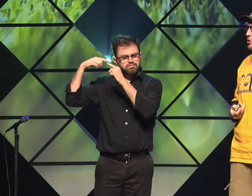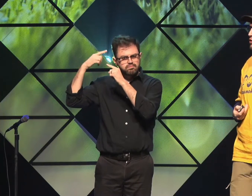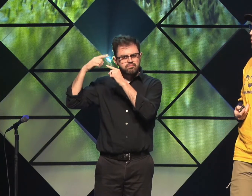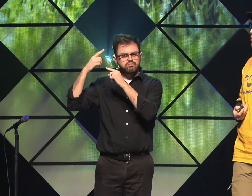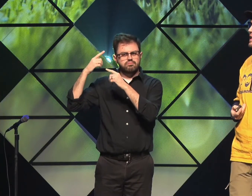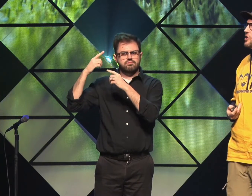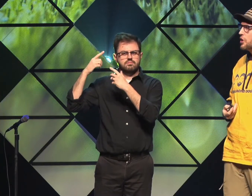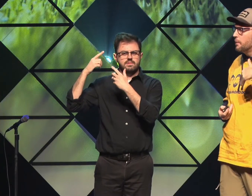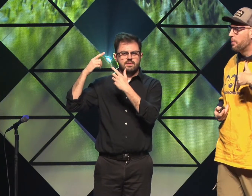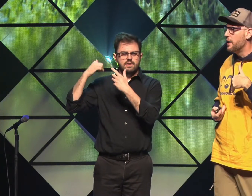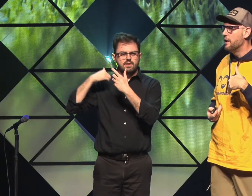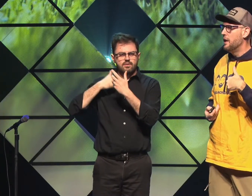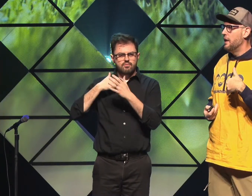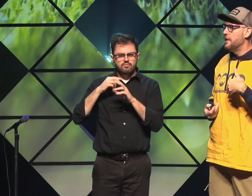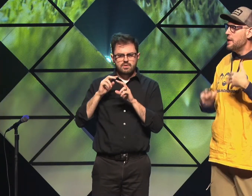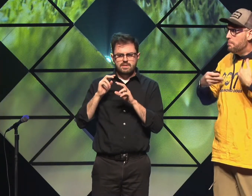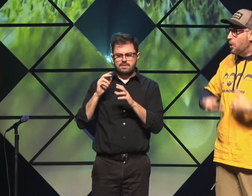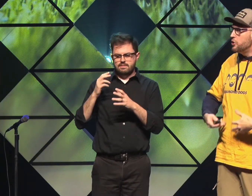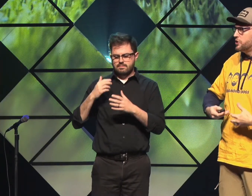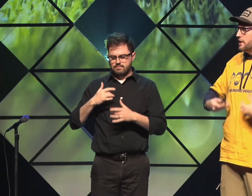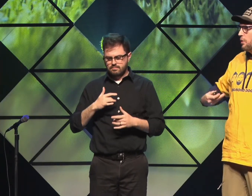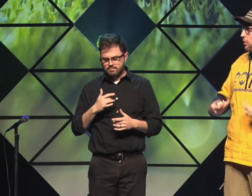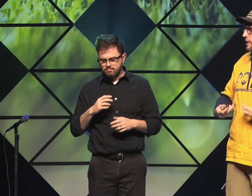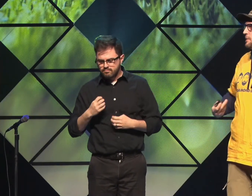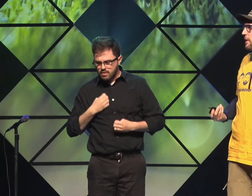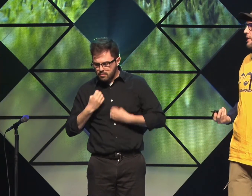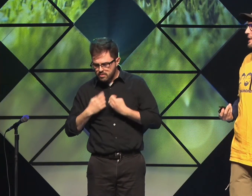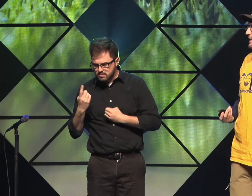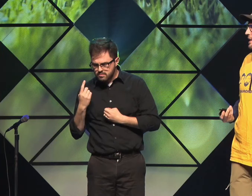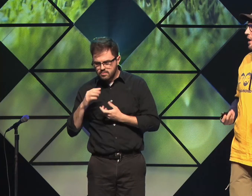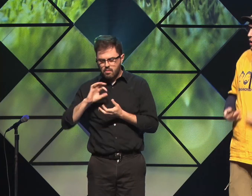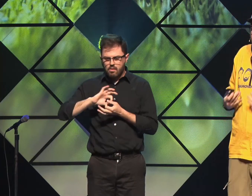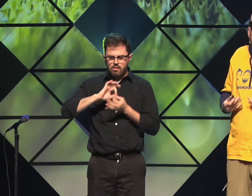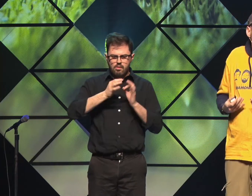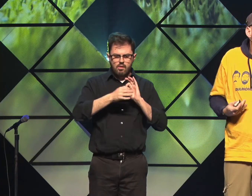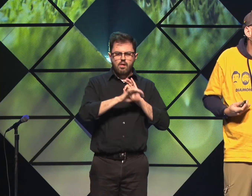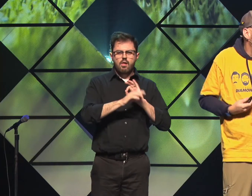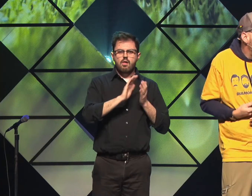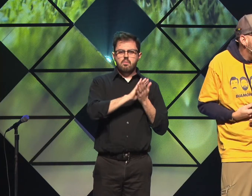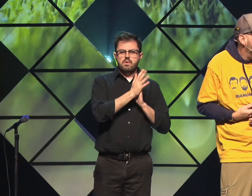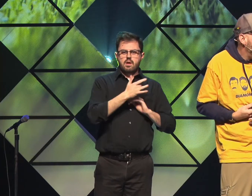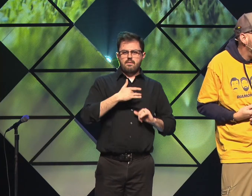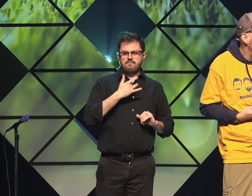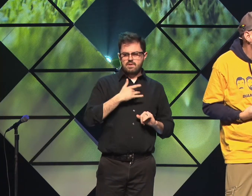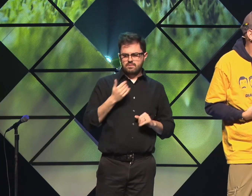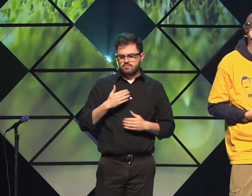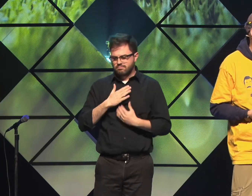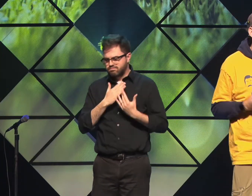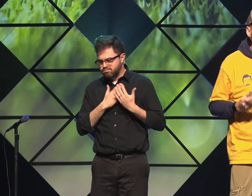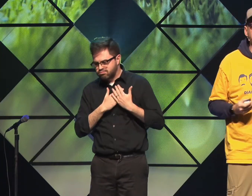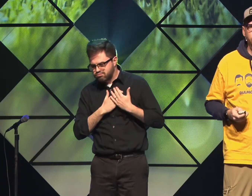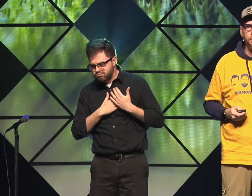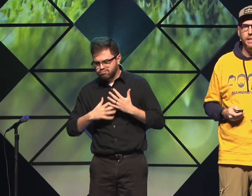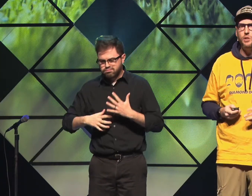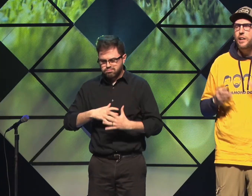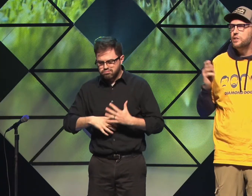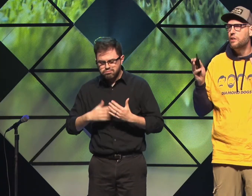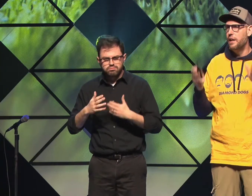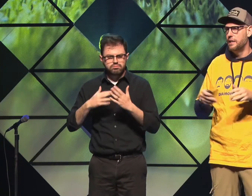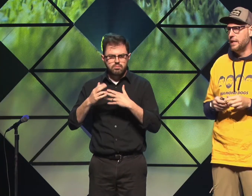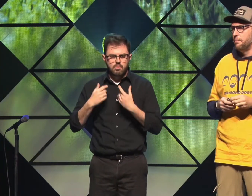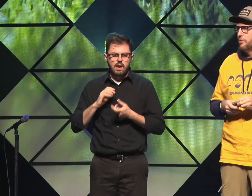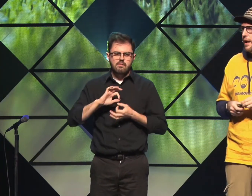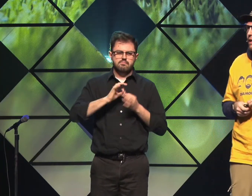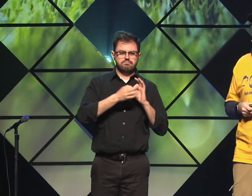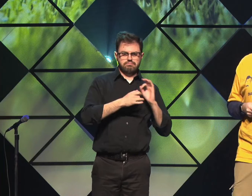that goes through where we interpret the emotion that we're experiencing, a racing of the heart, the butterflies in the stomach, whatever it might be. So here's a